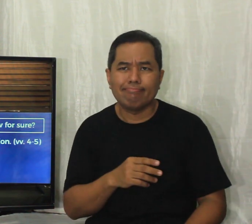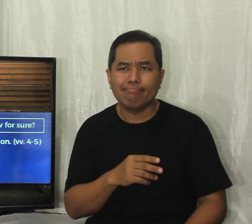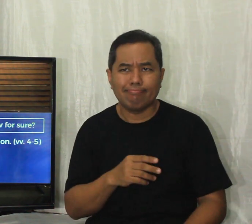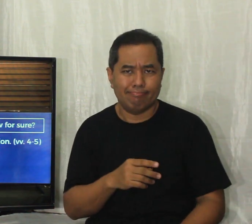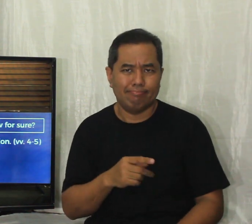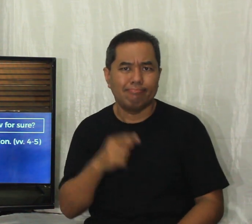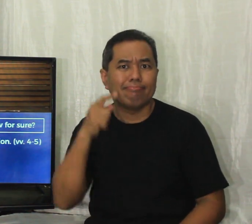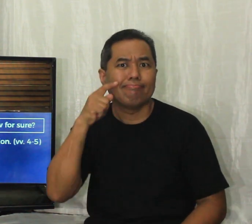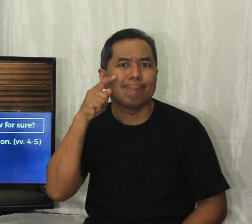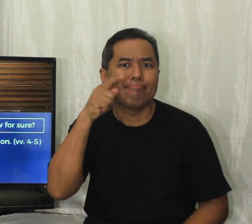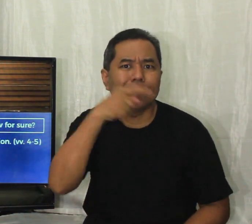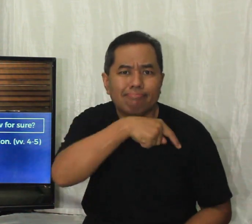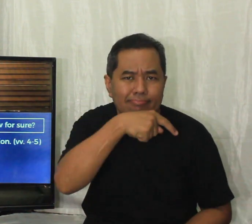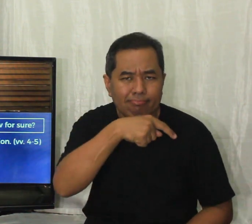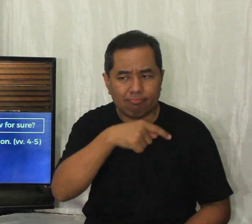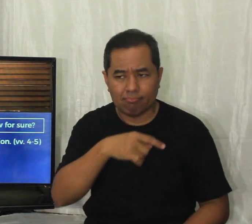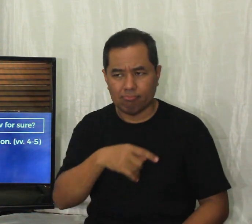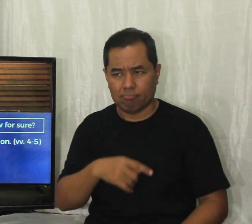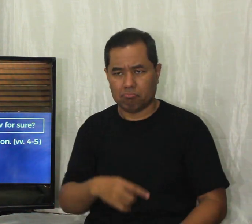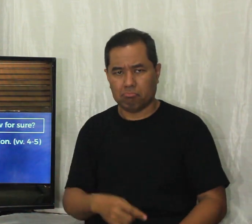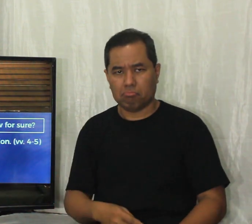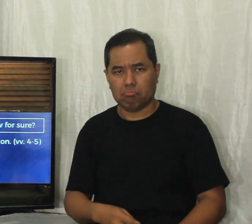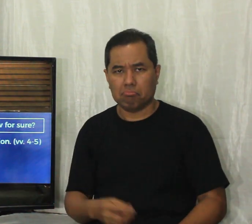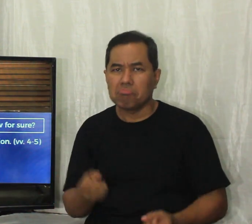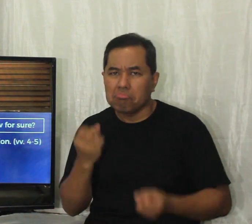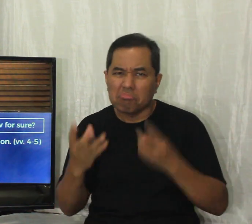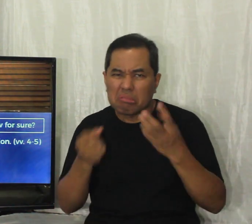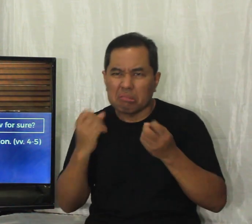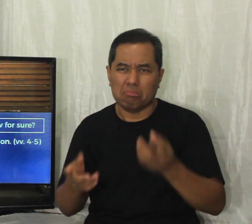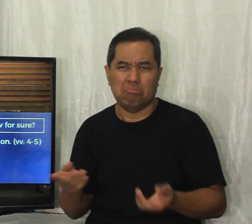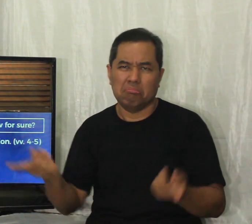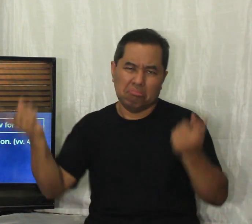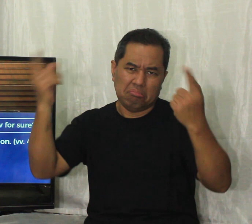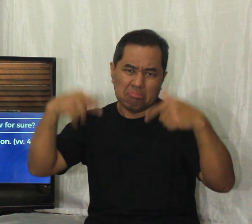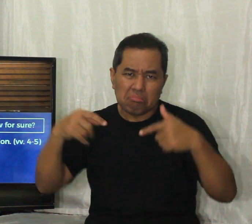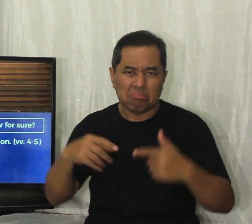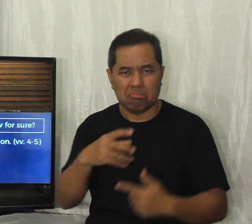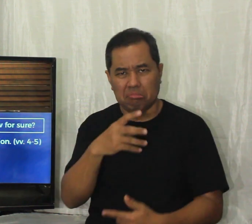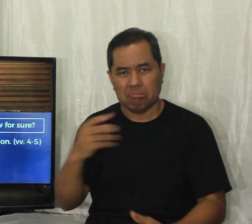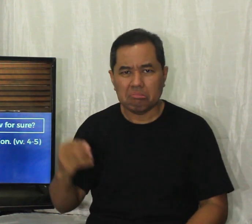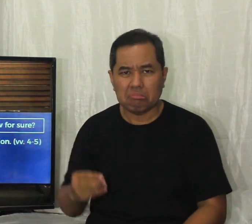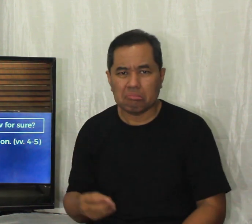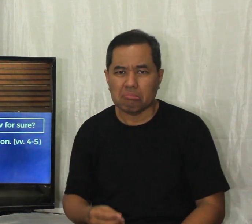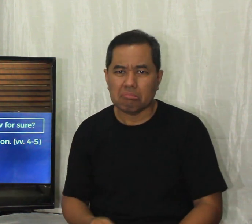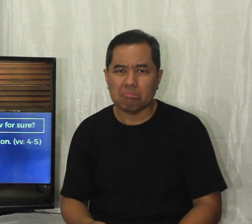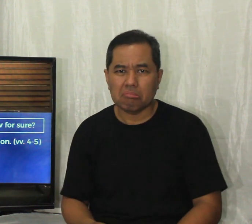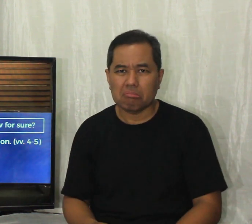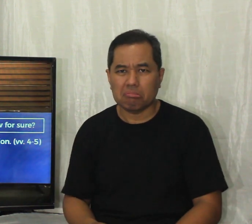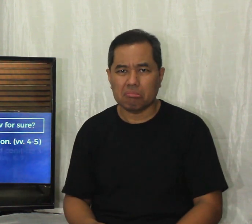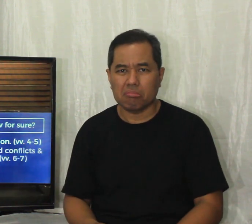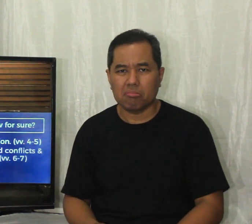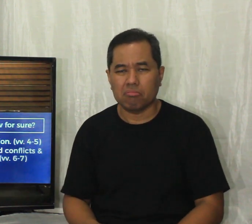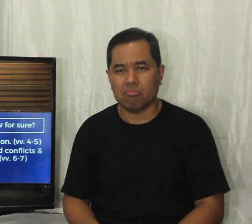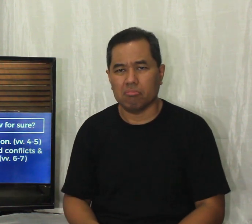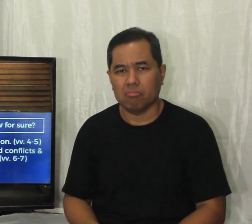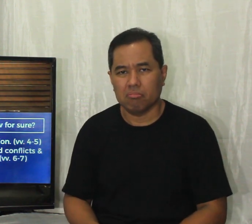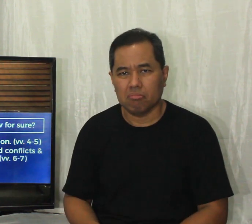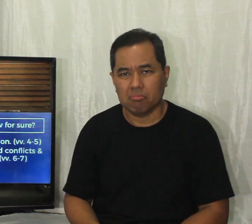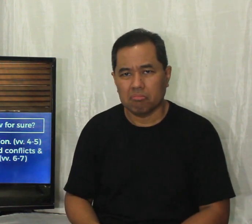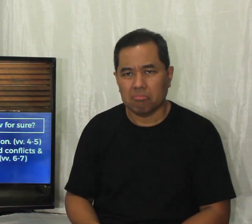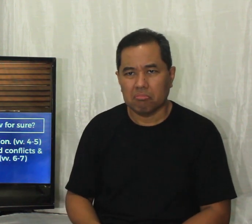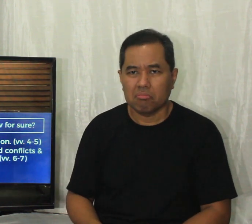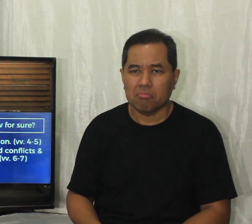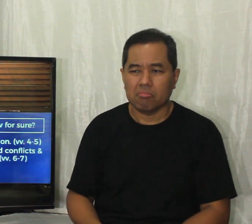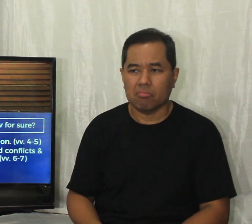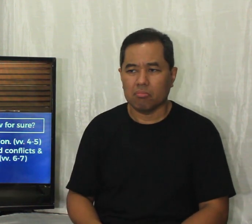several who have come who have pretended to be Jesus. And so we need to be aware of those things. There is an increase of armed conflicts